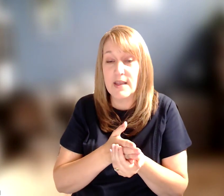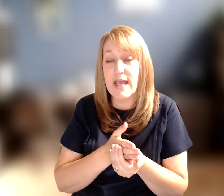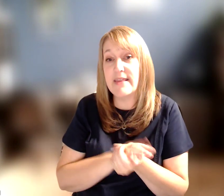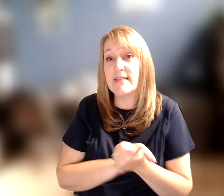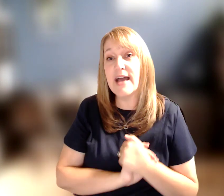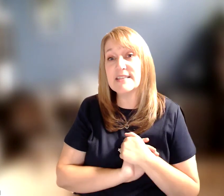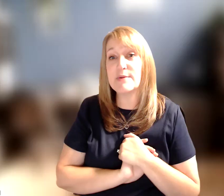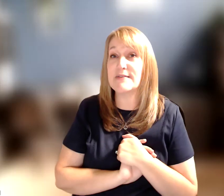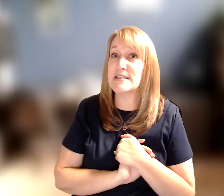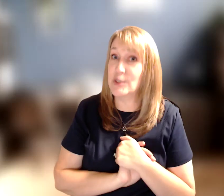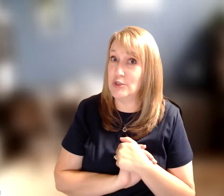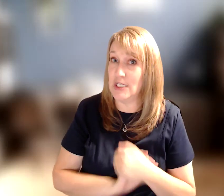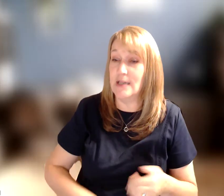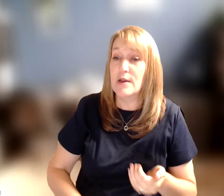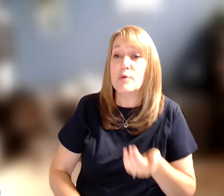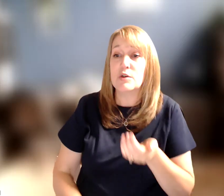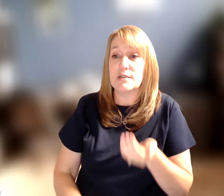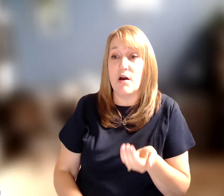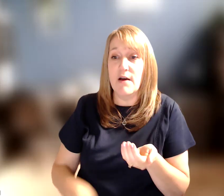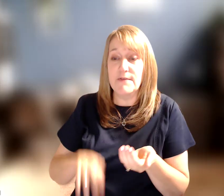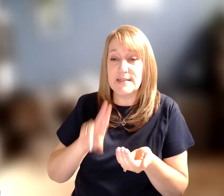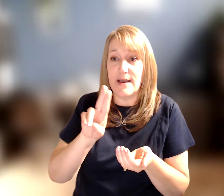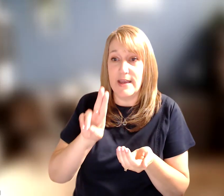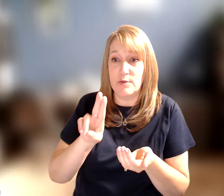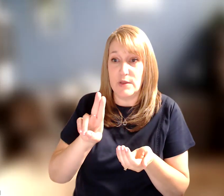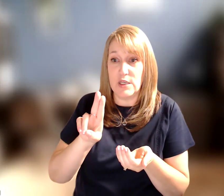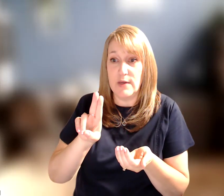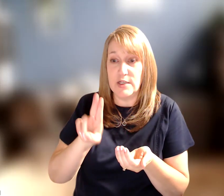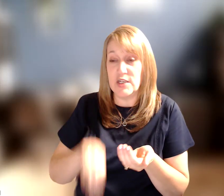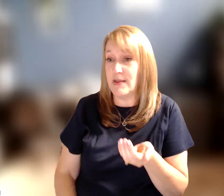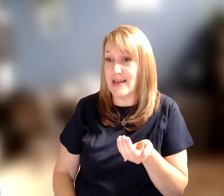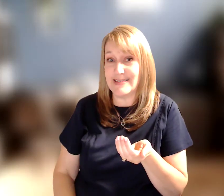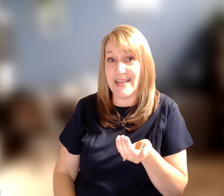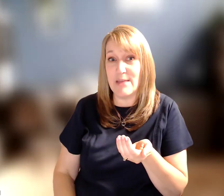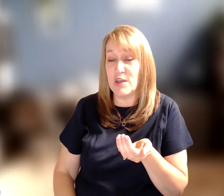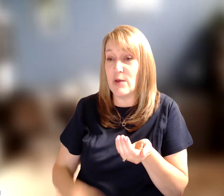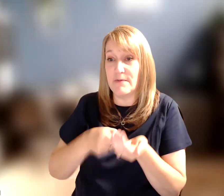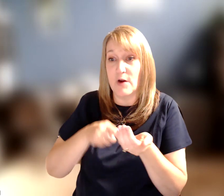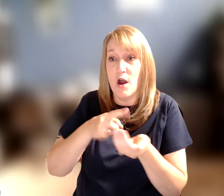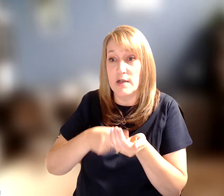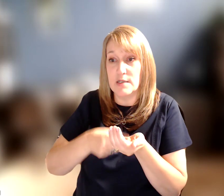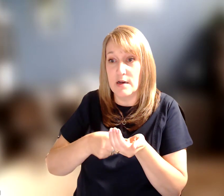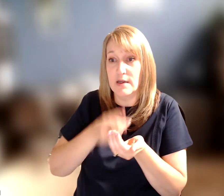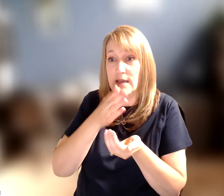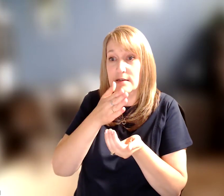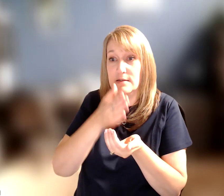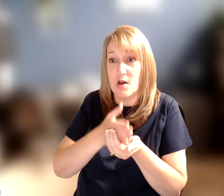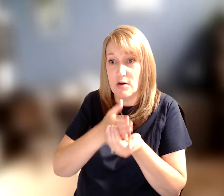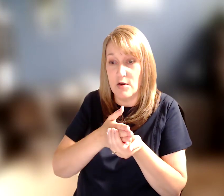And then last we have sushi, which is often signed with a U hand shape, and that same that you had for hot dog and taco, you're